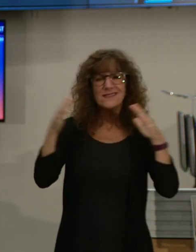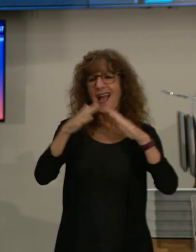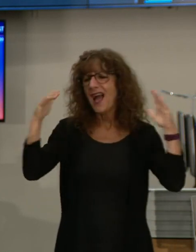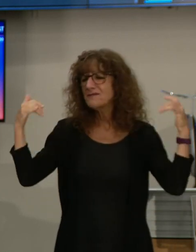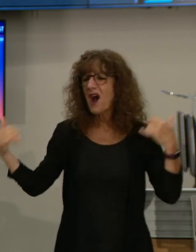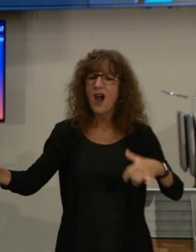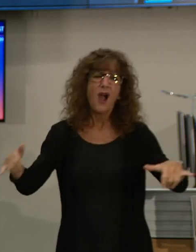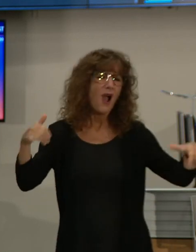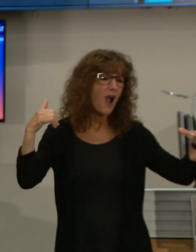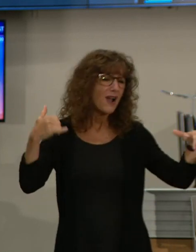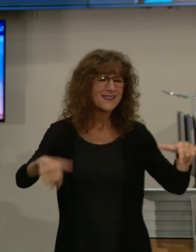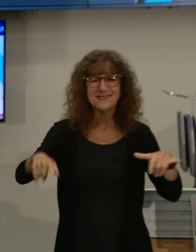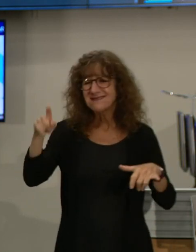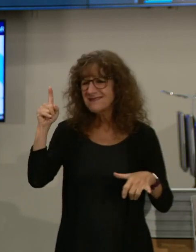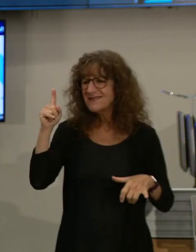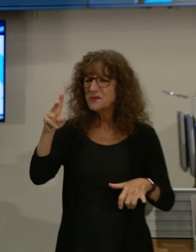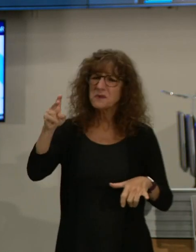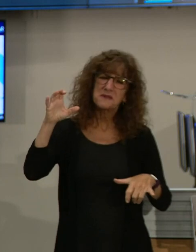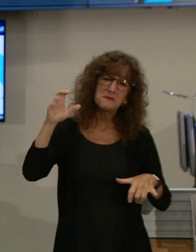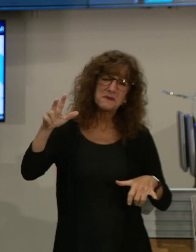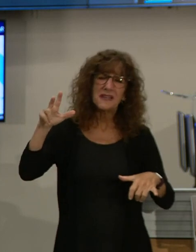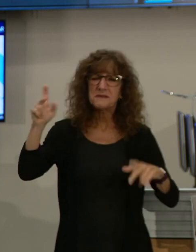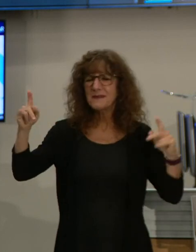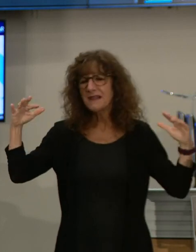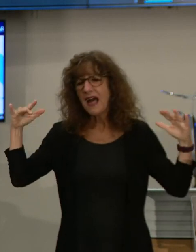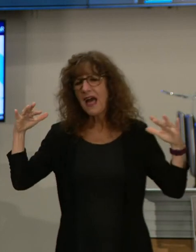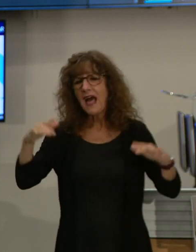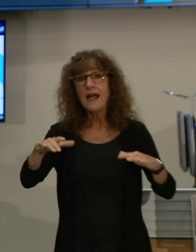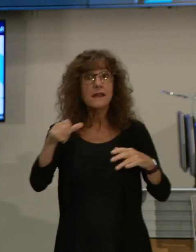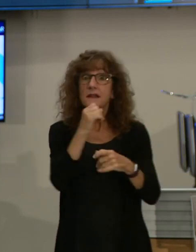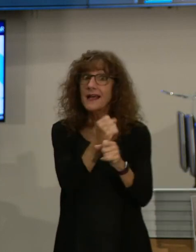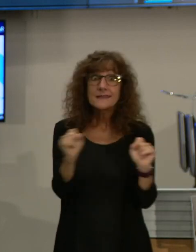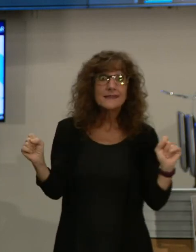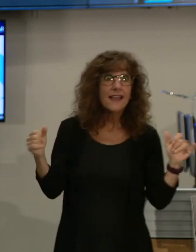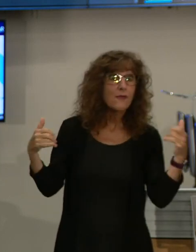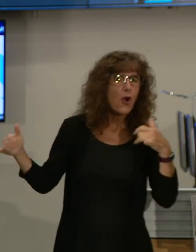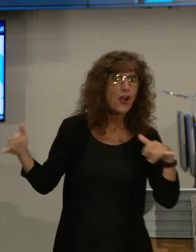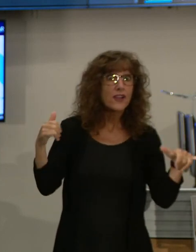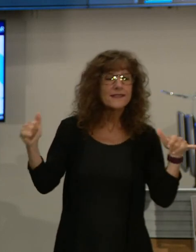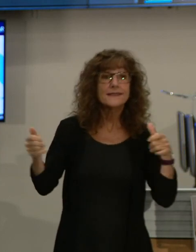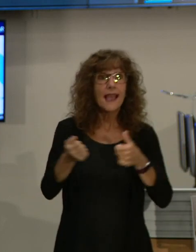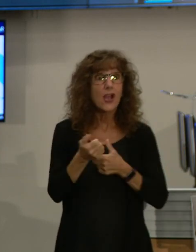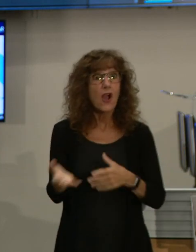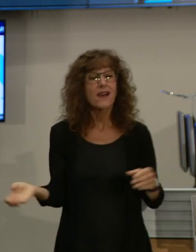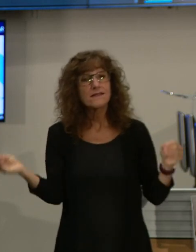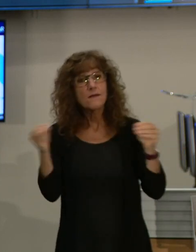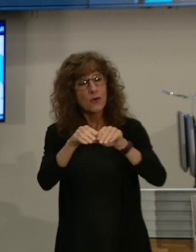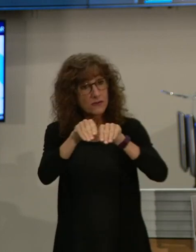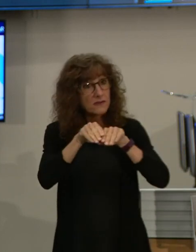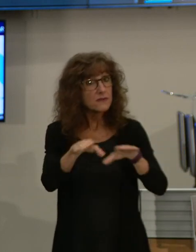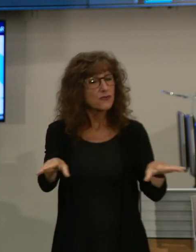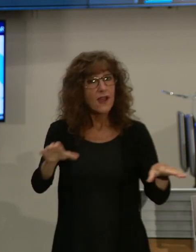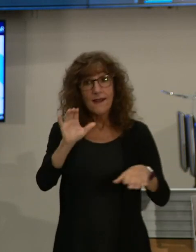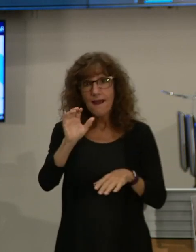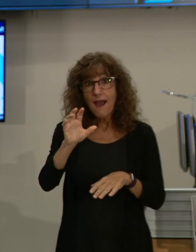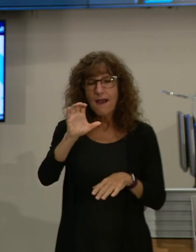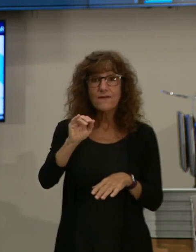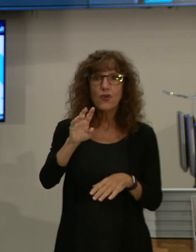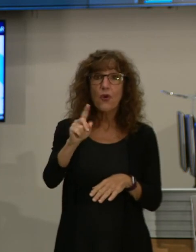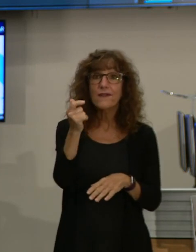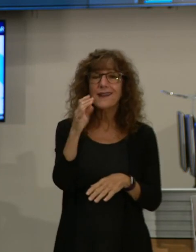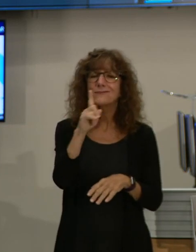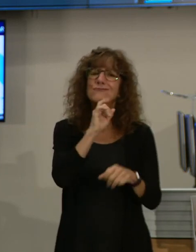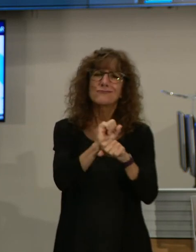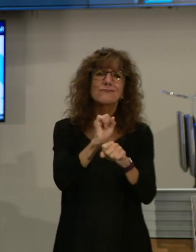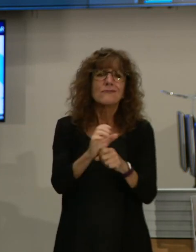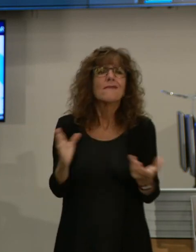with hundreds of people in attendance. And these parties are unsafe. They could lead to additional spread of COVID-19. In fact, they're almost